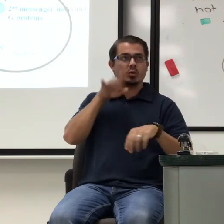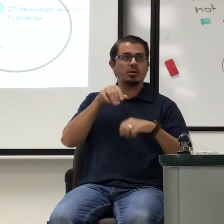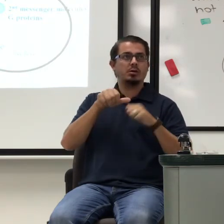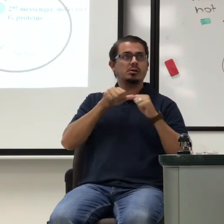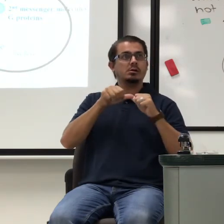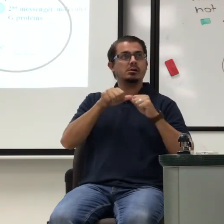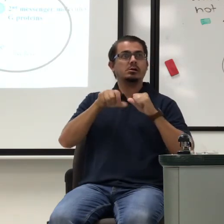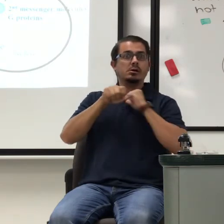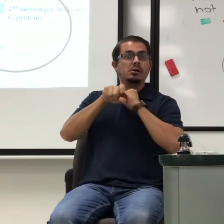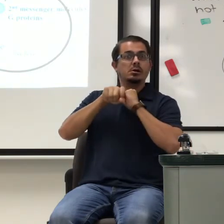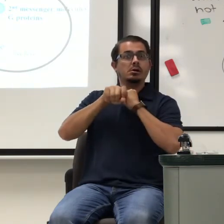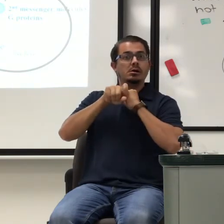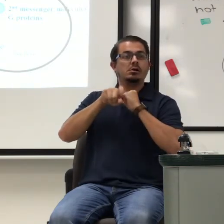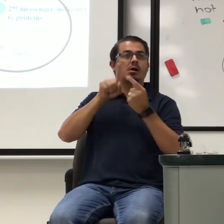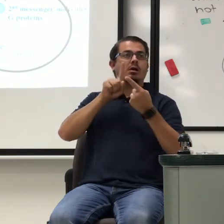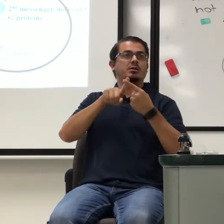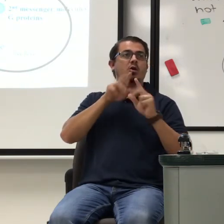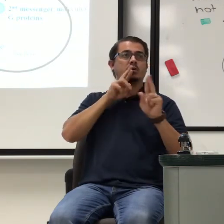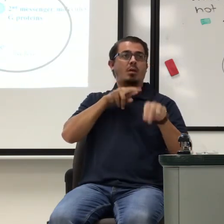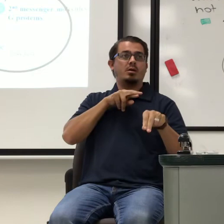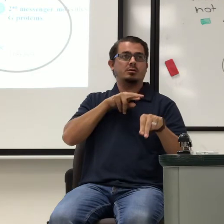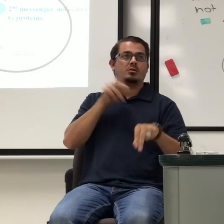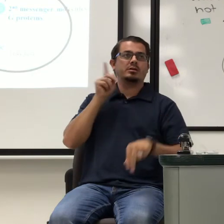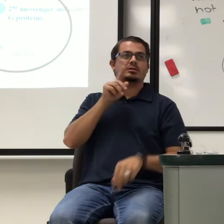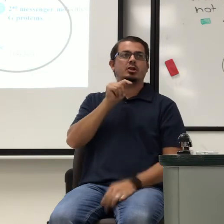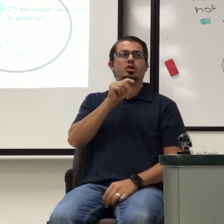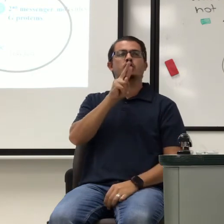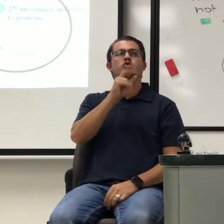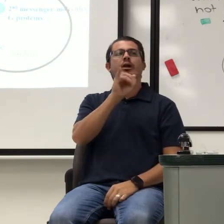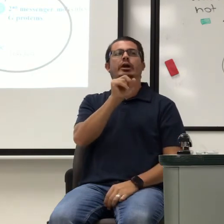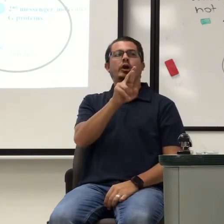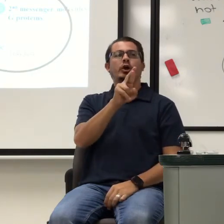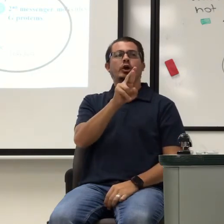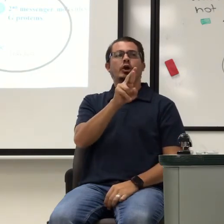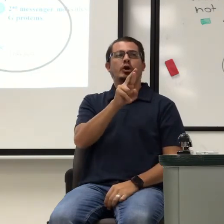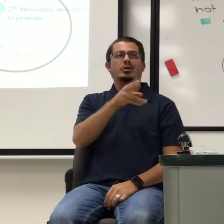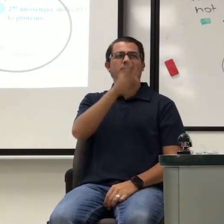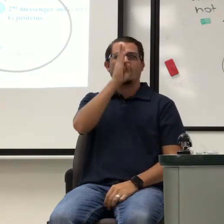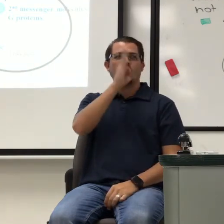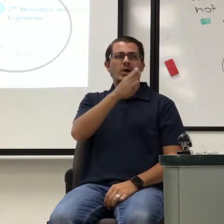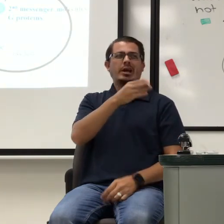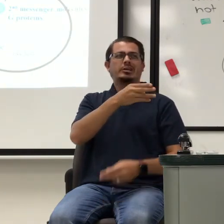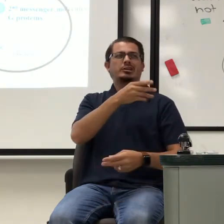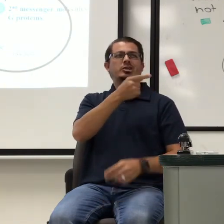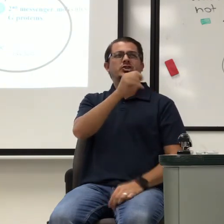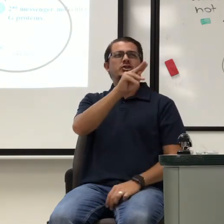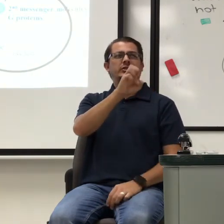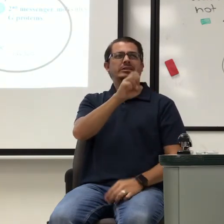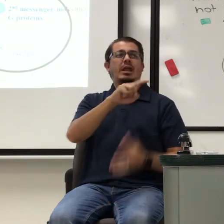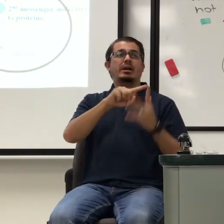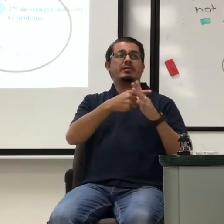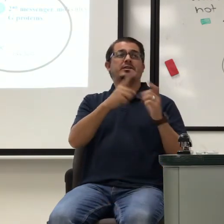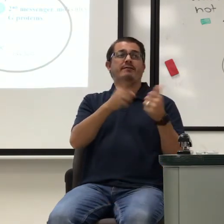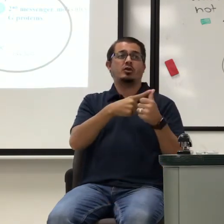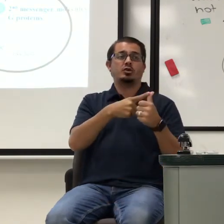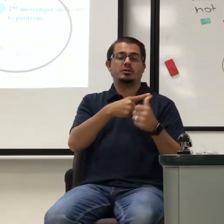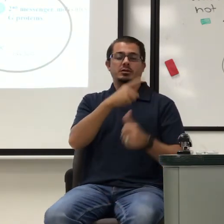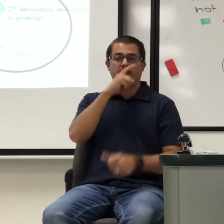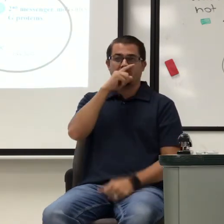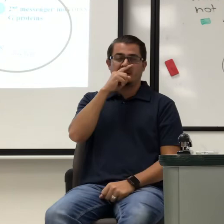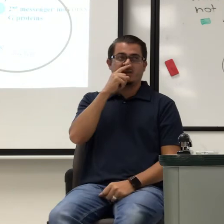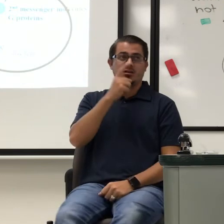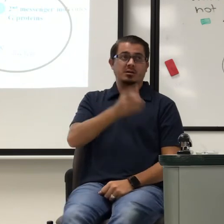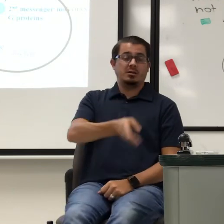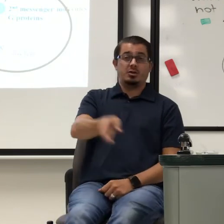get the response. So here's the trigger. I wrote direct gene activation first. I wrote it second on the board there. But you